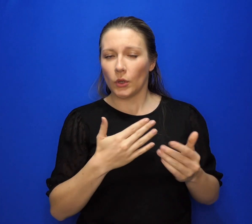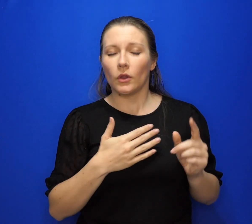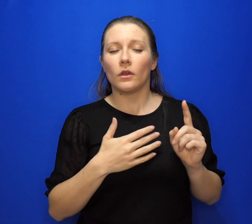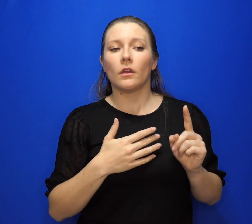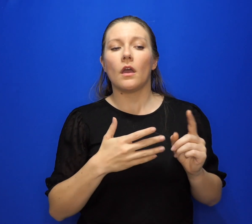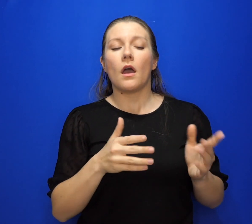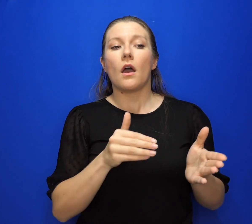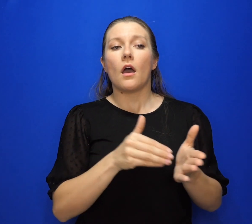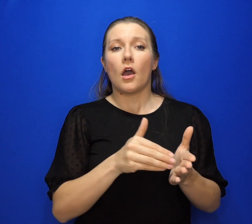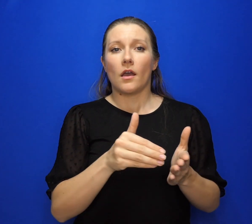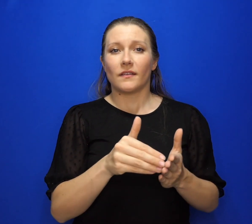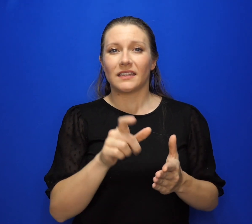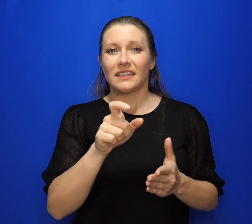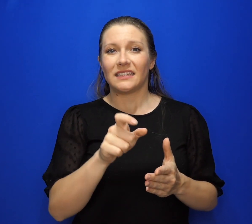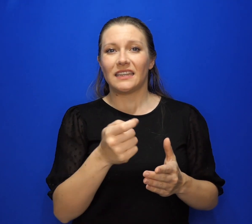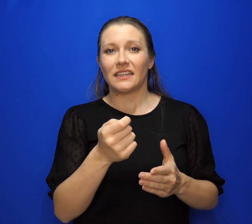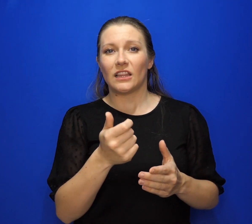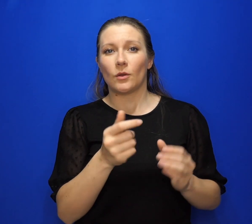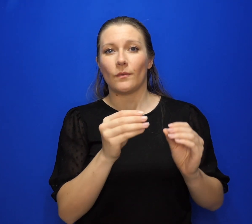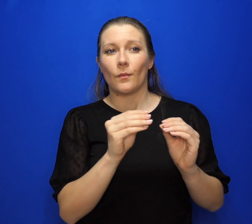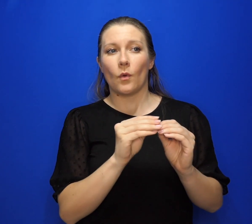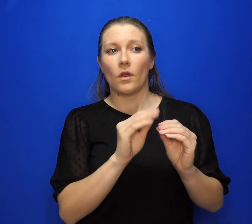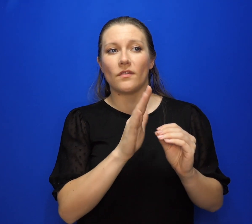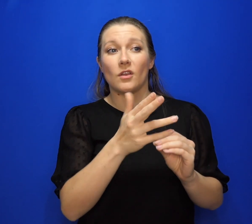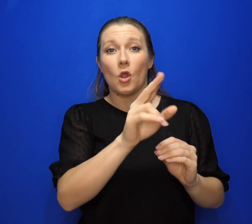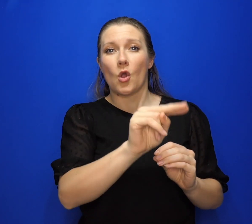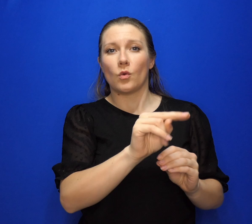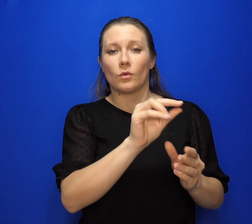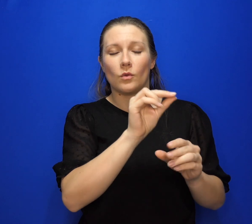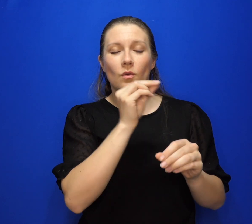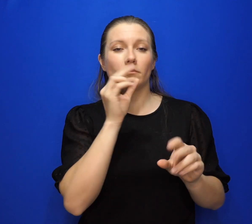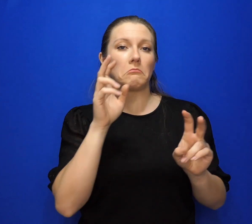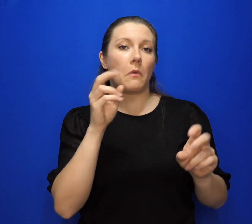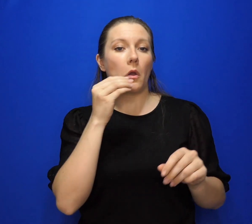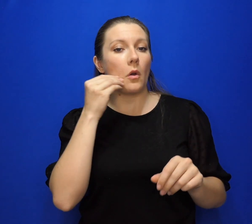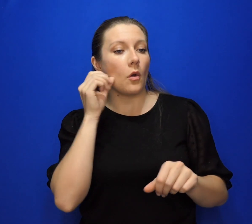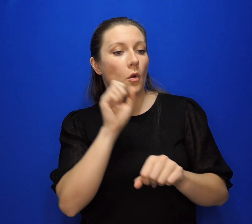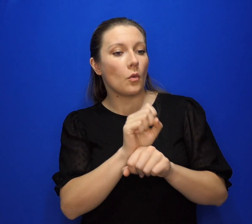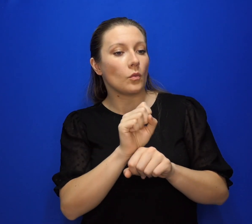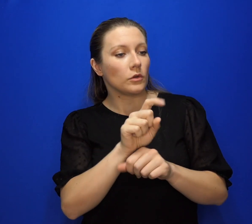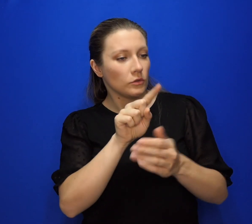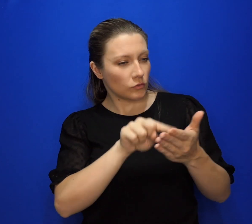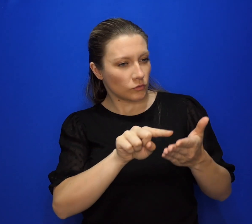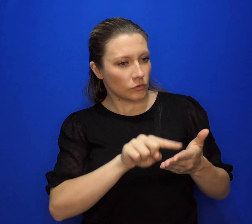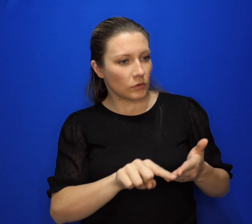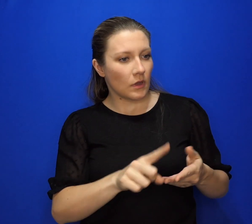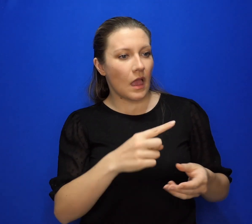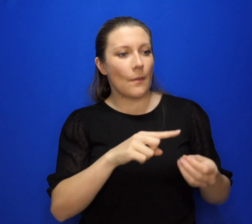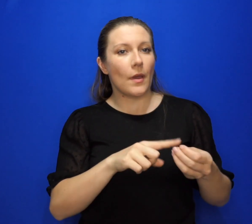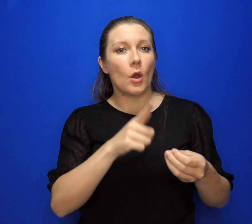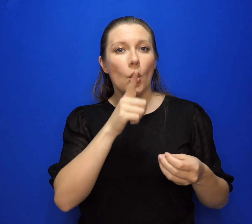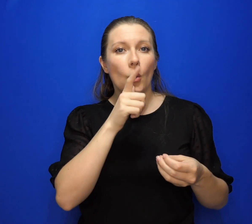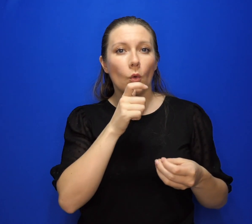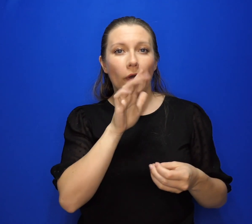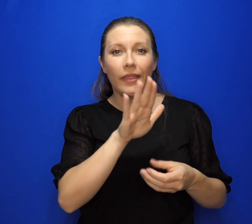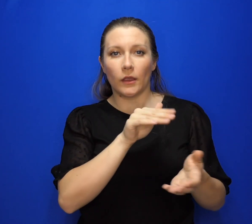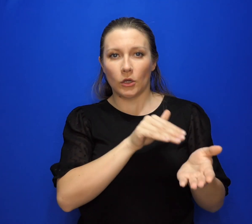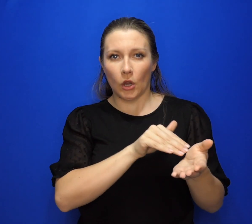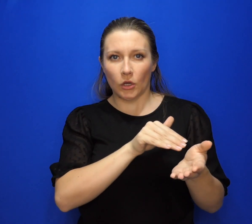oftentimes need to do a little bit of homework about the endo that they're going to be seeing or working with. One of the